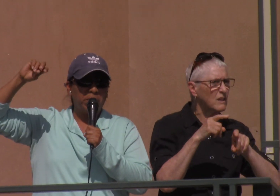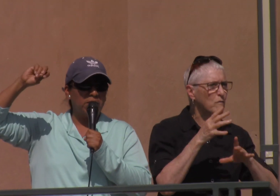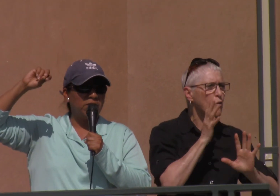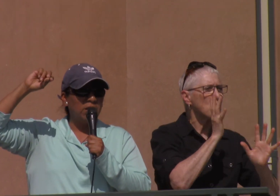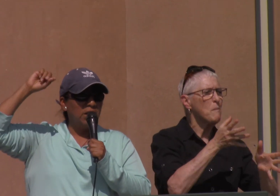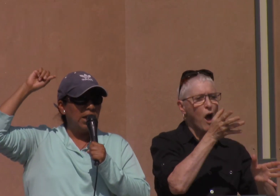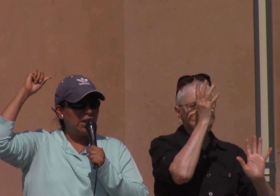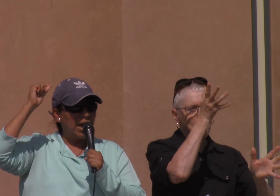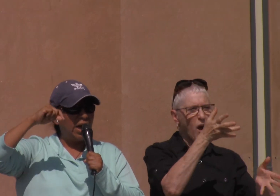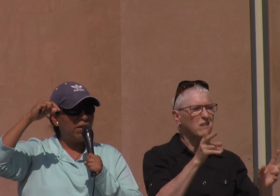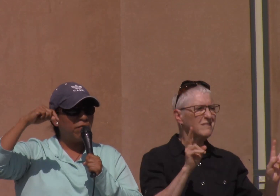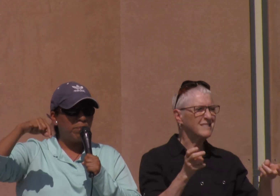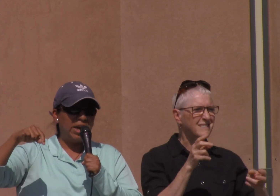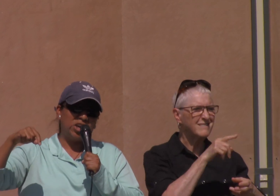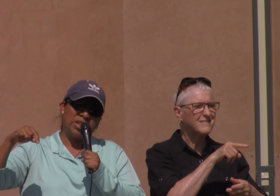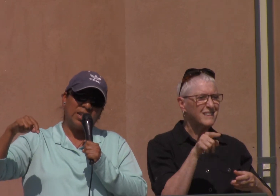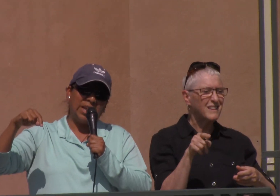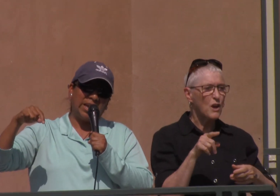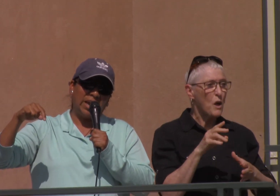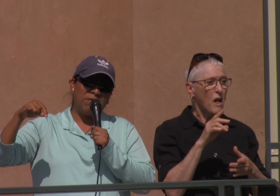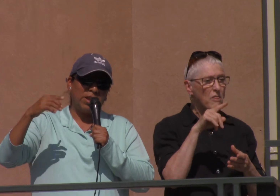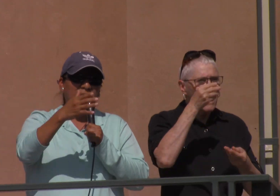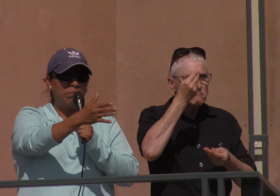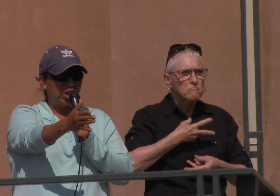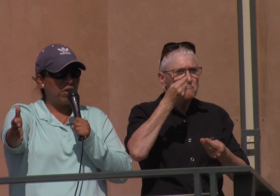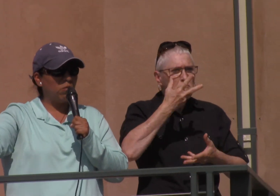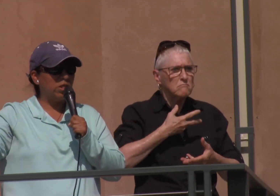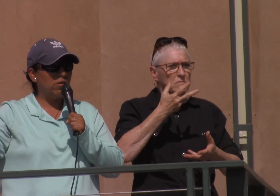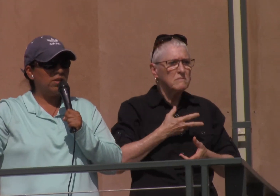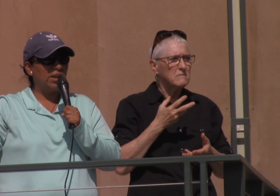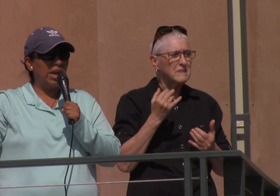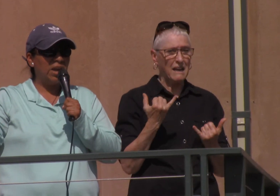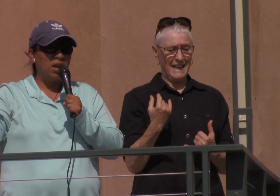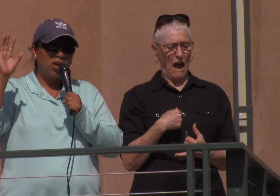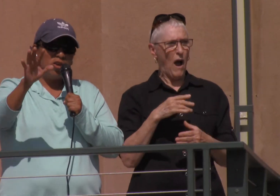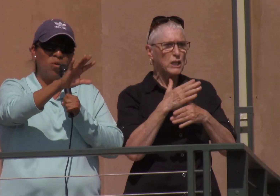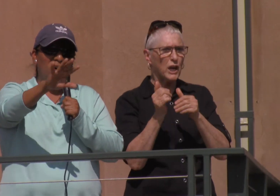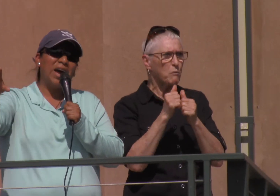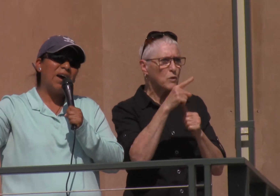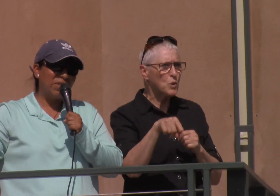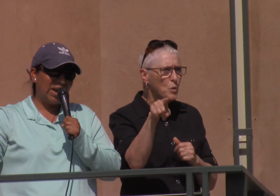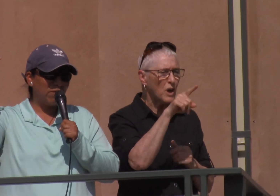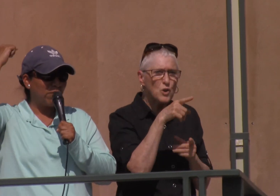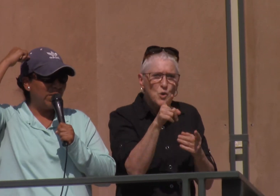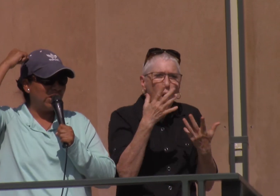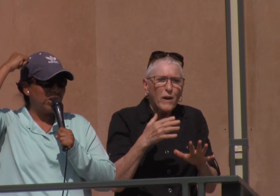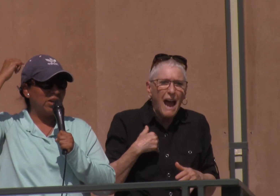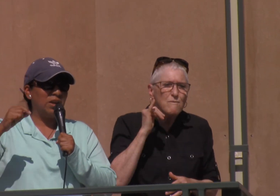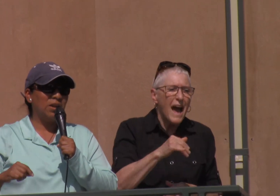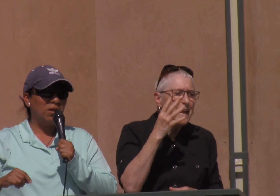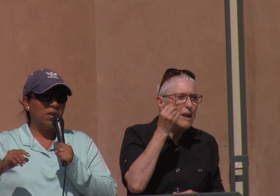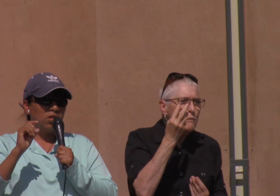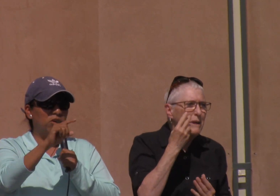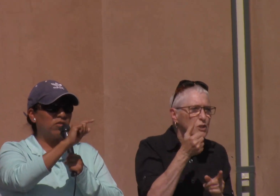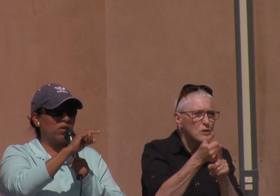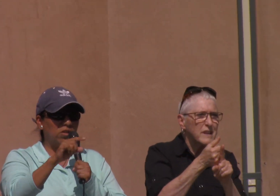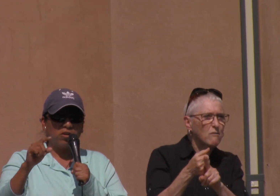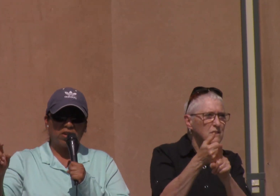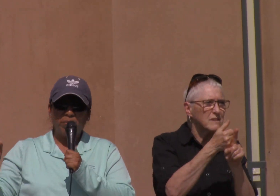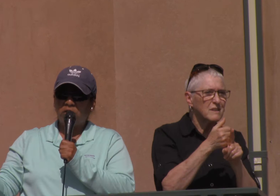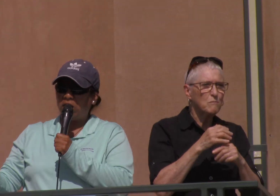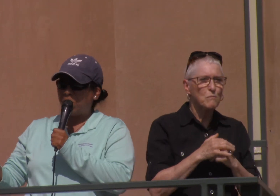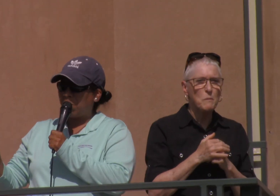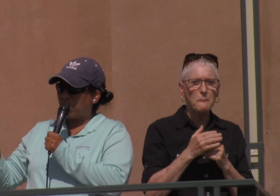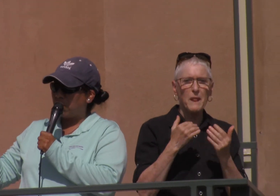and grandpas, and that information that they gave, like I'm sharing with you today, you all have that information.